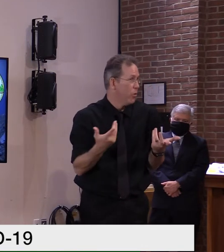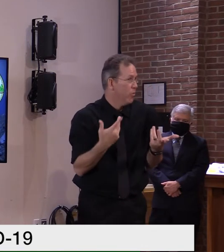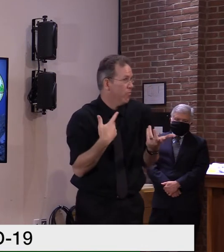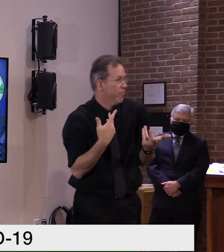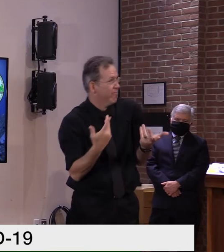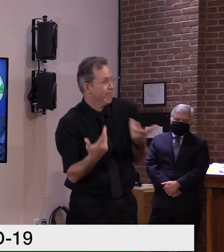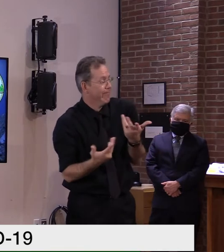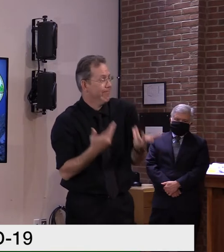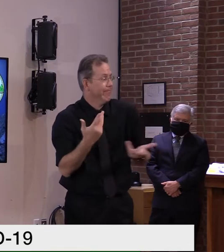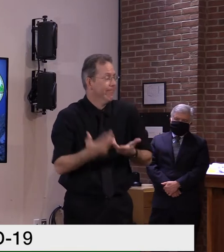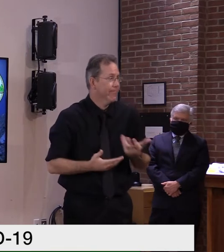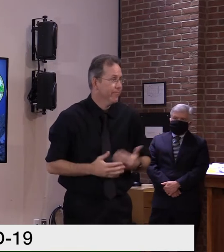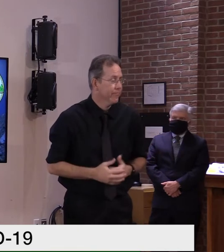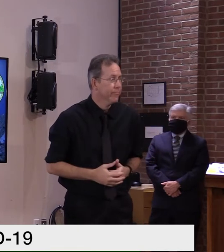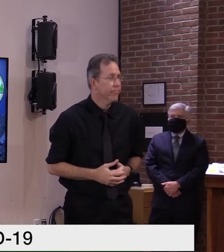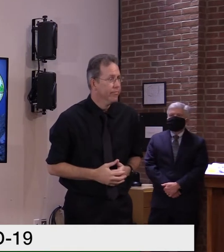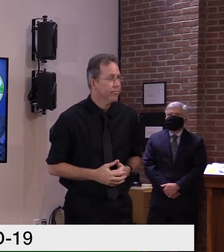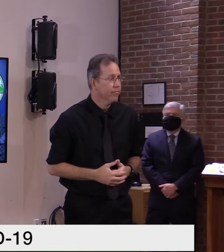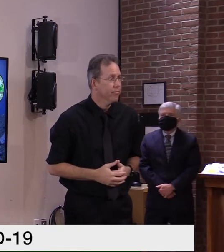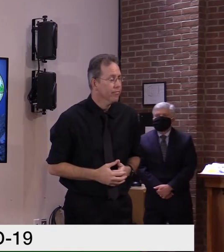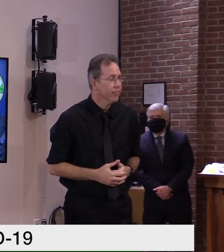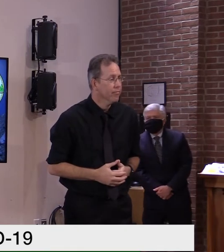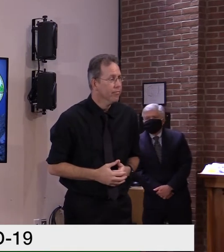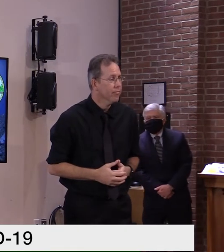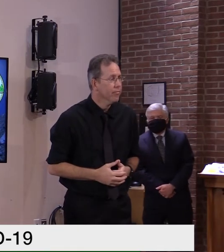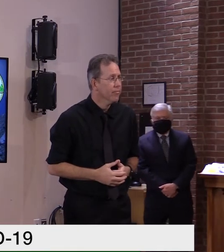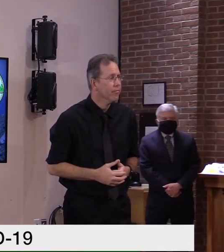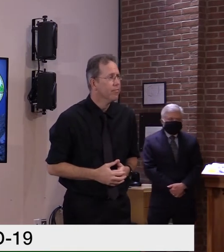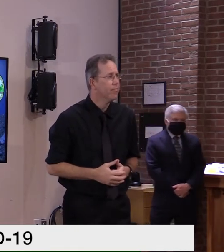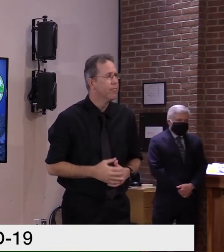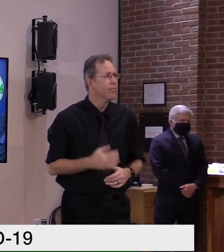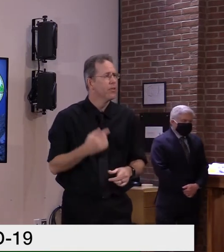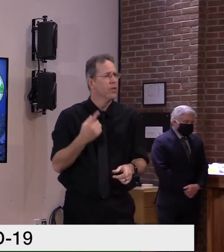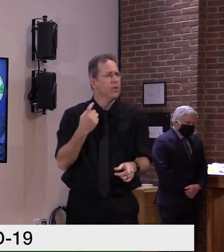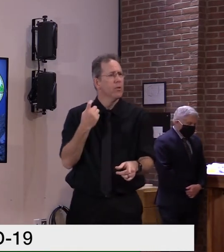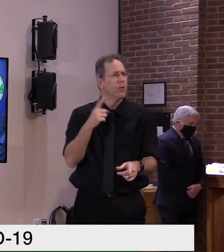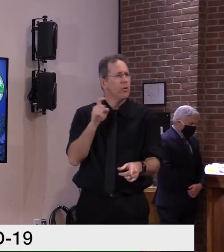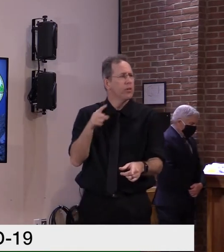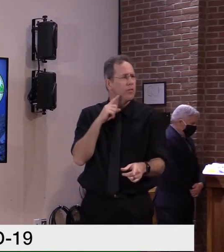please, for Commissioner Pichak regarding mobility.